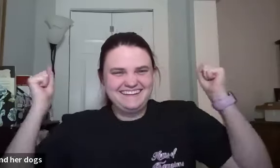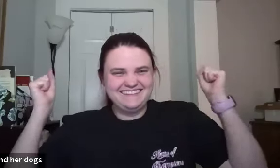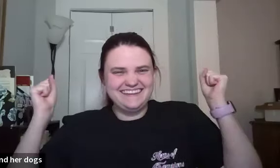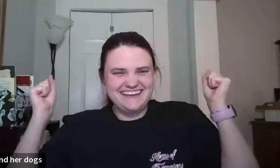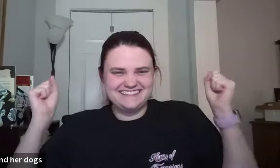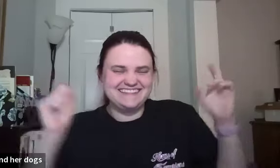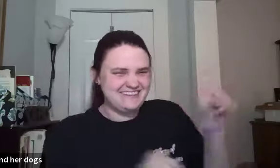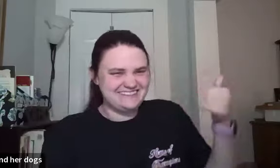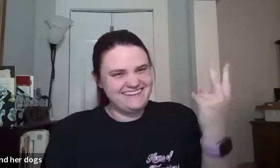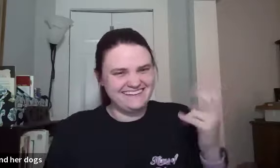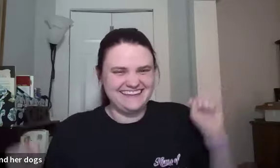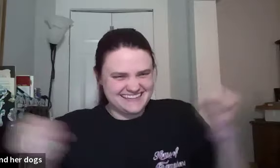Oh, yes, another dog. Yes.